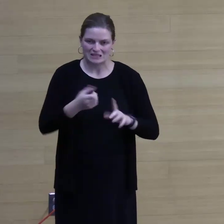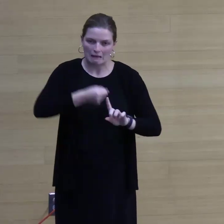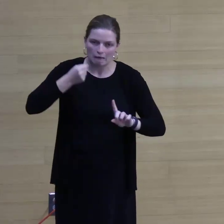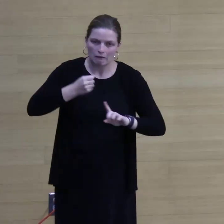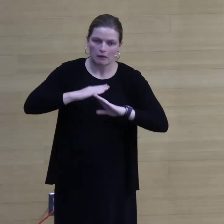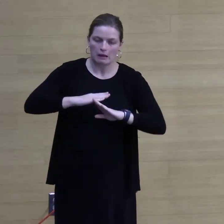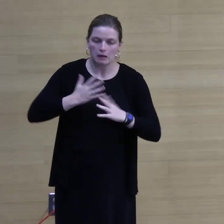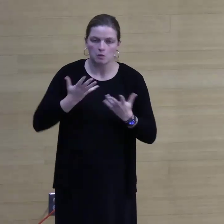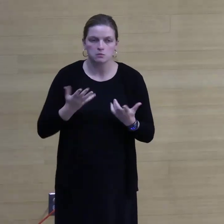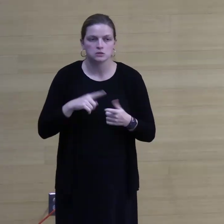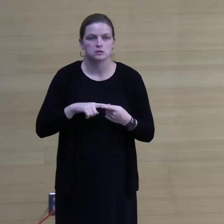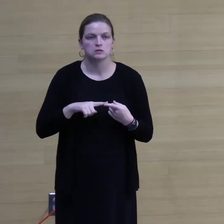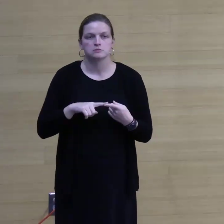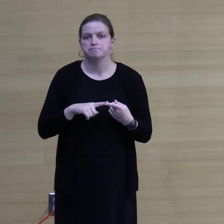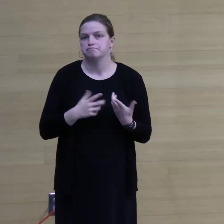gatekept.